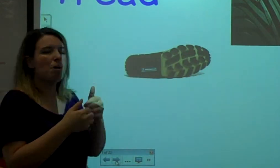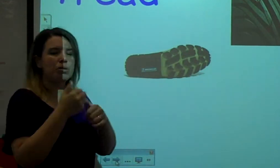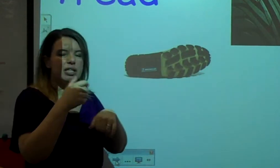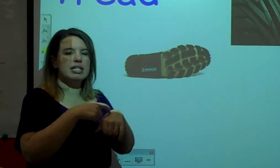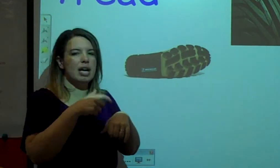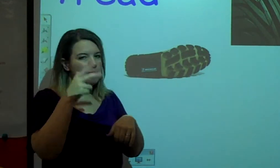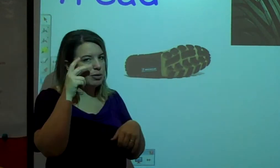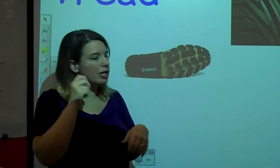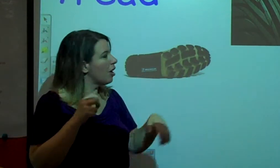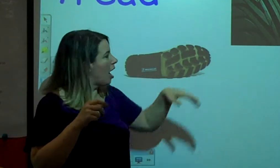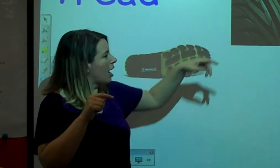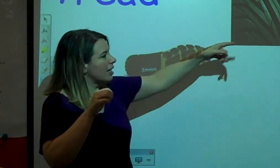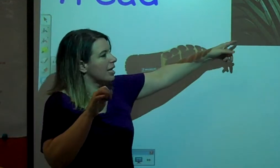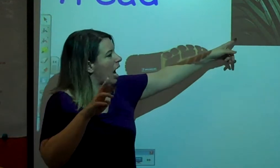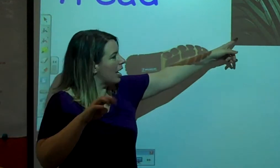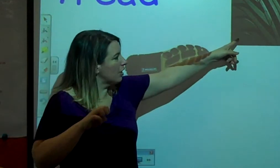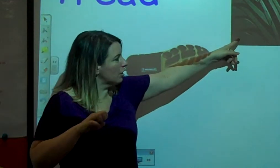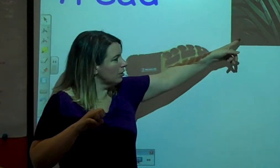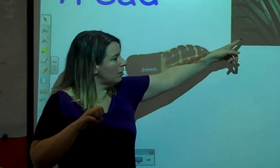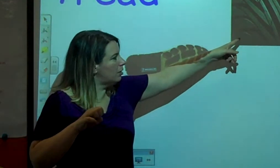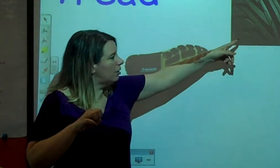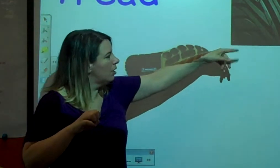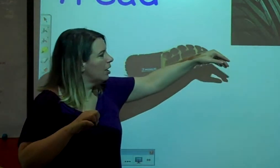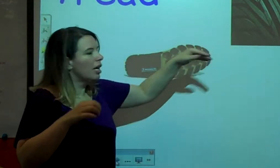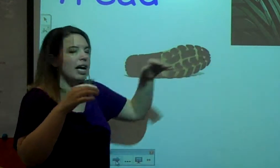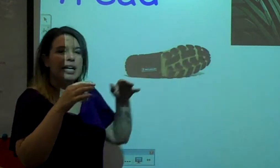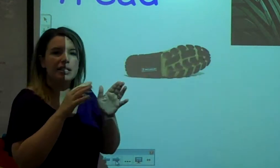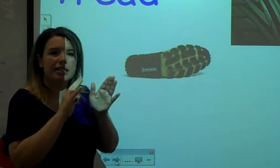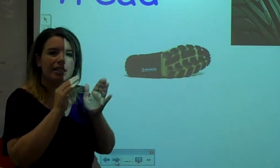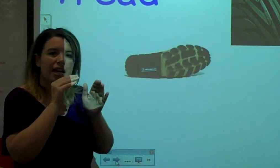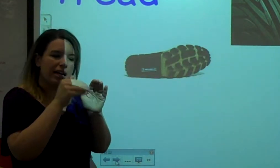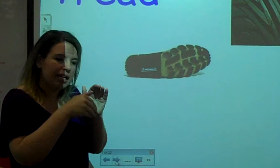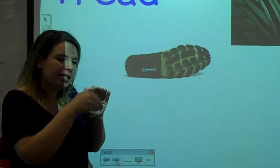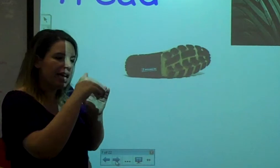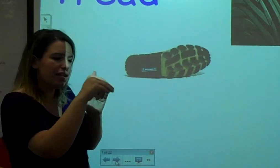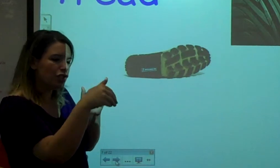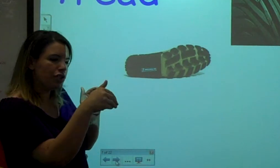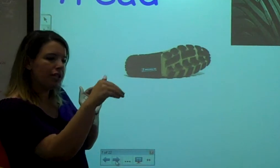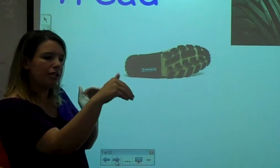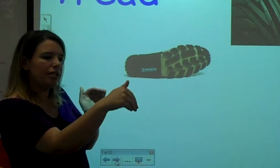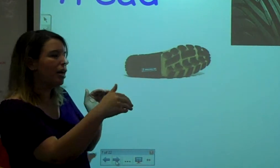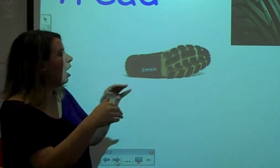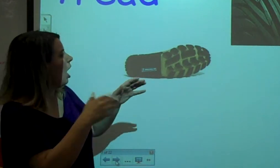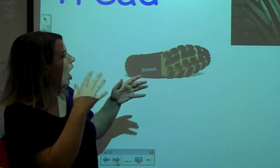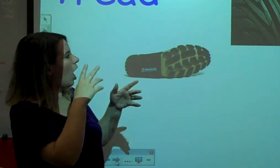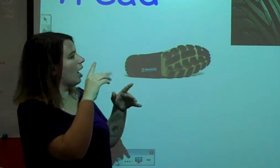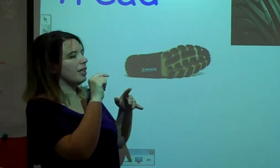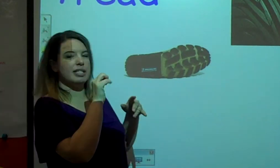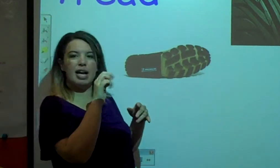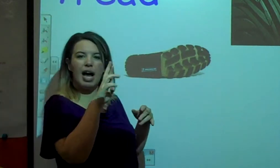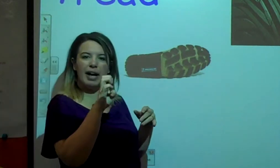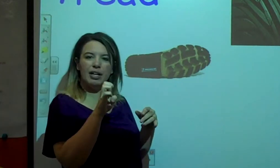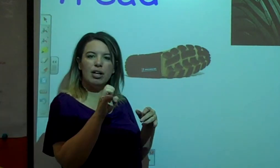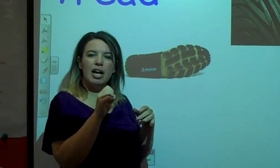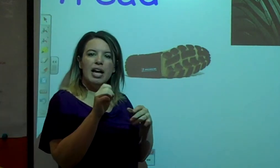most of the time you hear it on a tire, and it's the indentions on the tire and